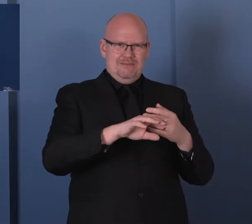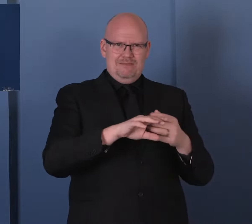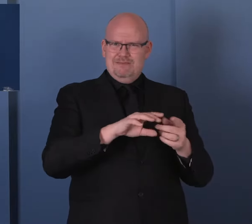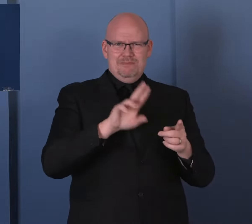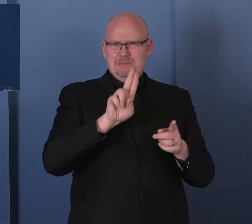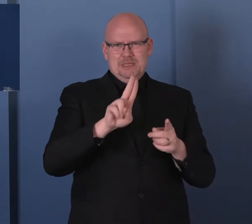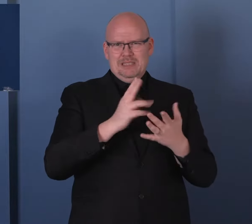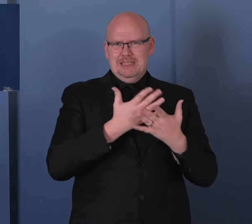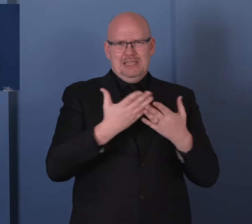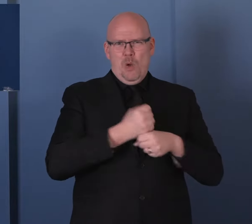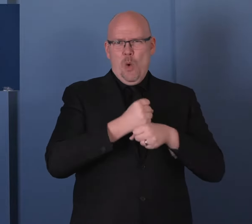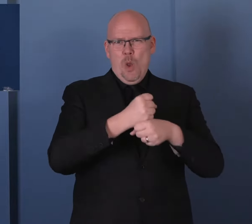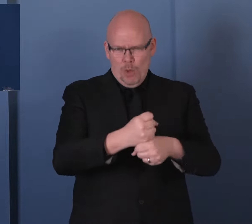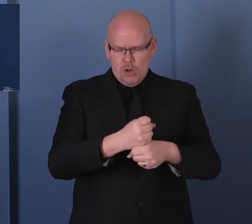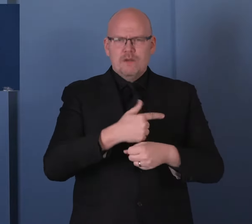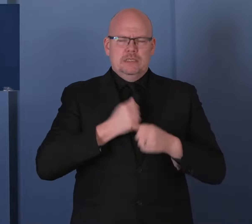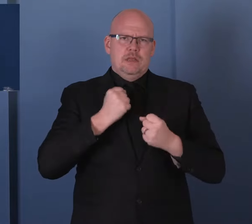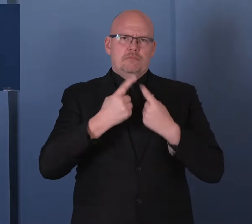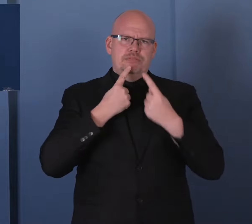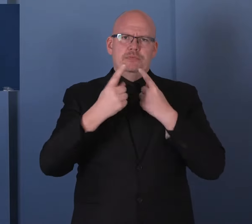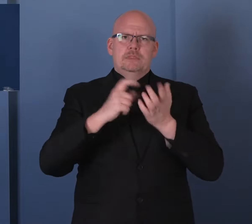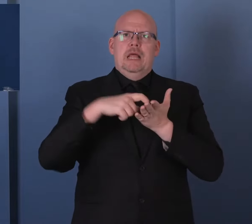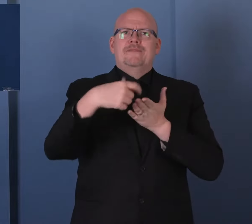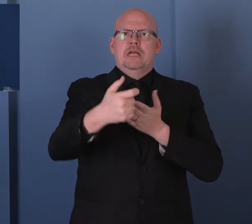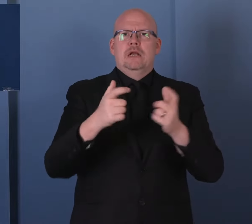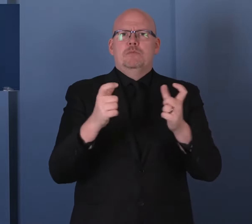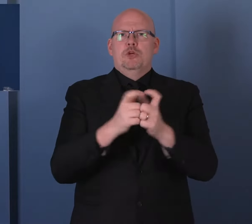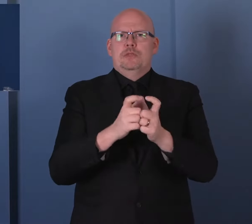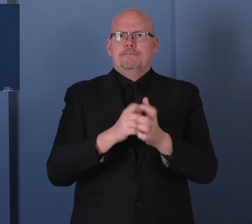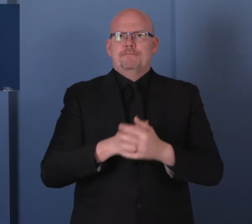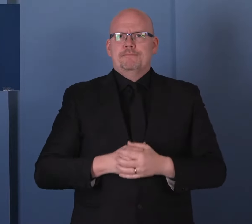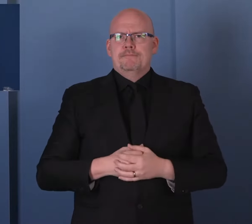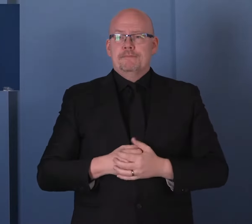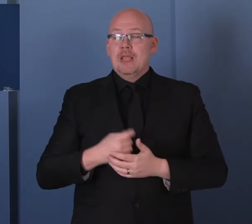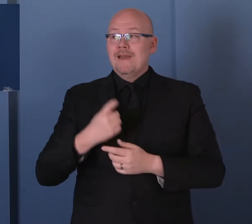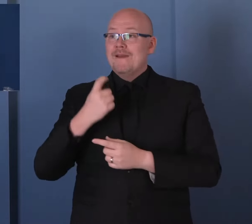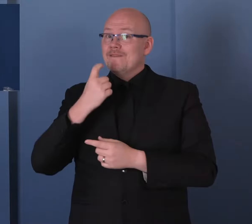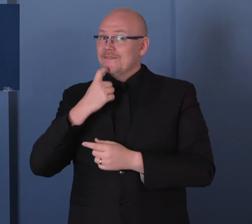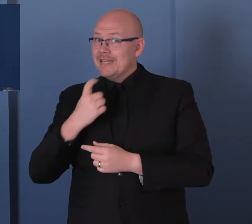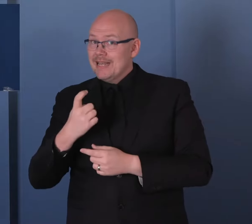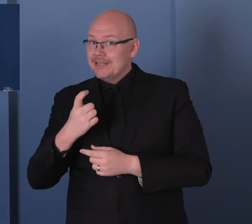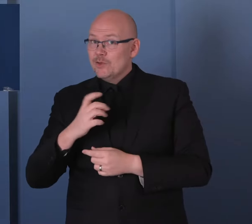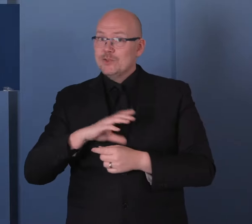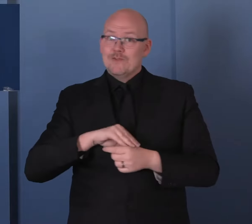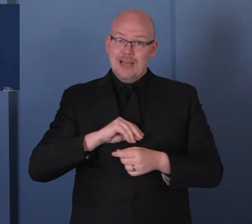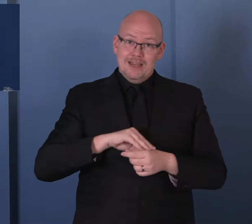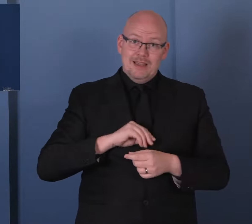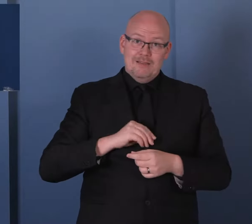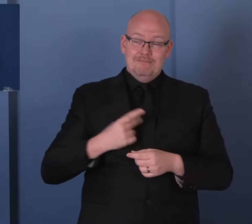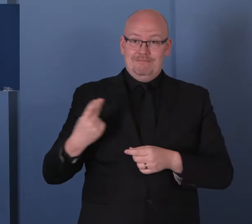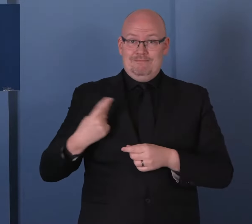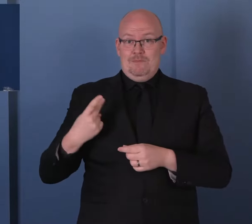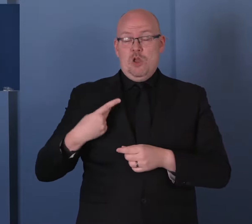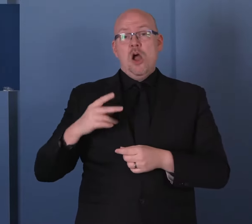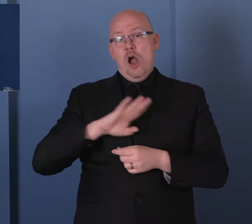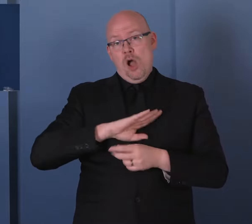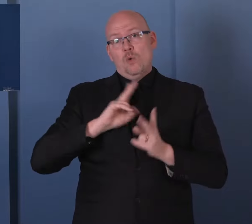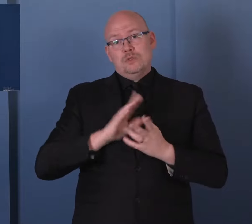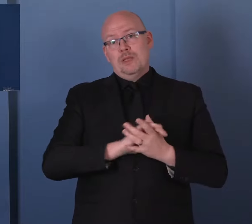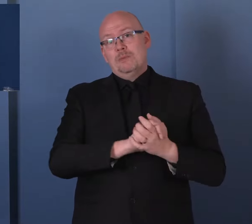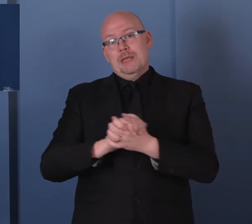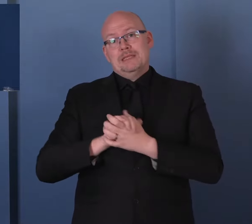topics at next week's meeting. Finland and Sweden, finally, also share a common interest